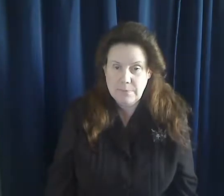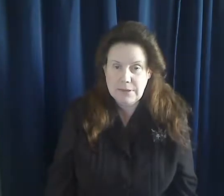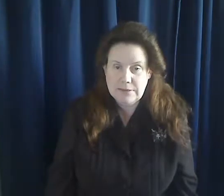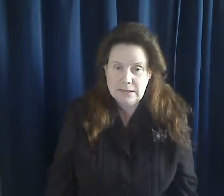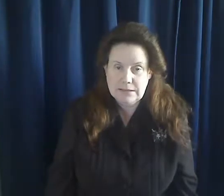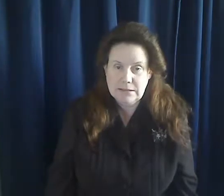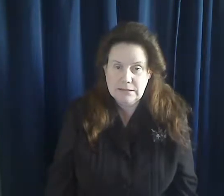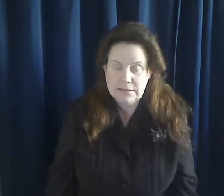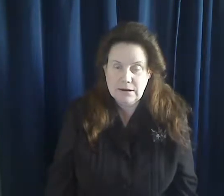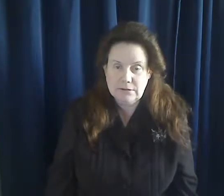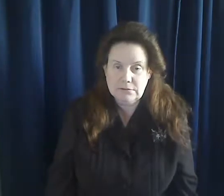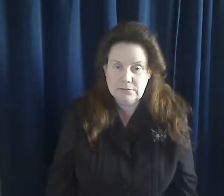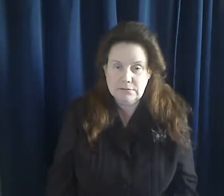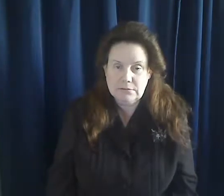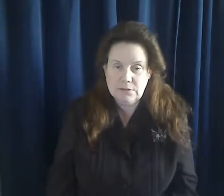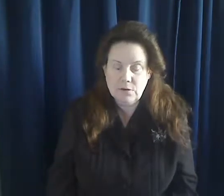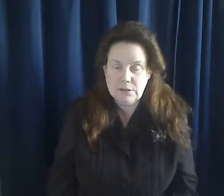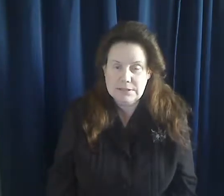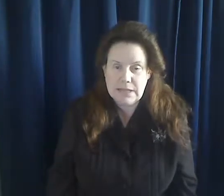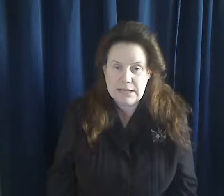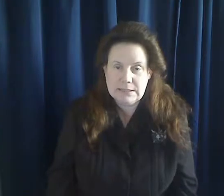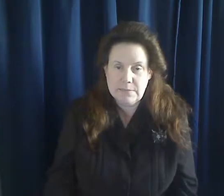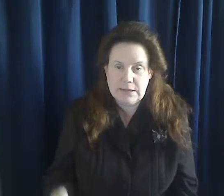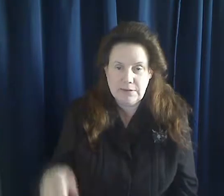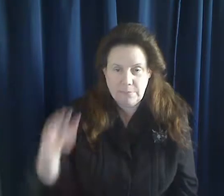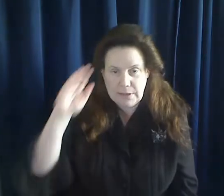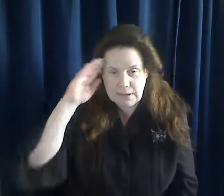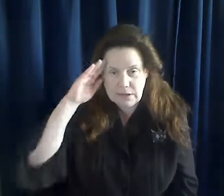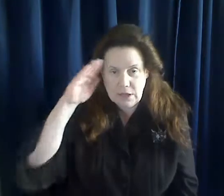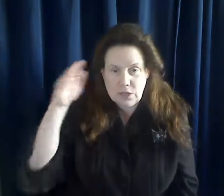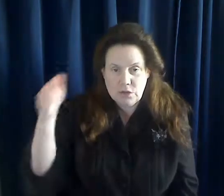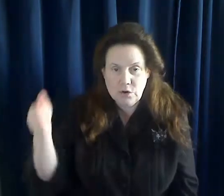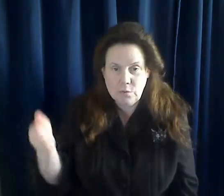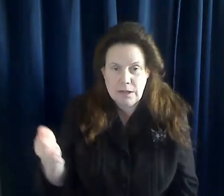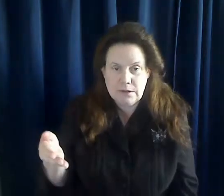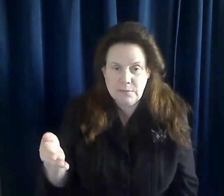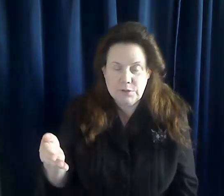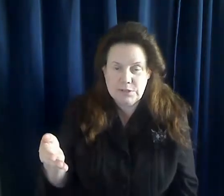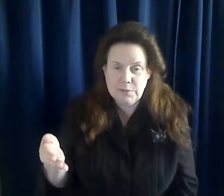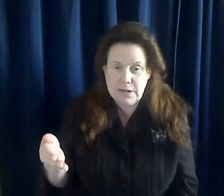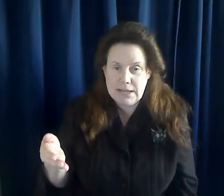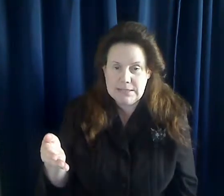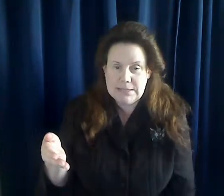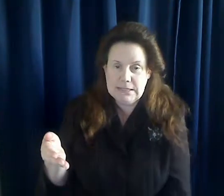and then their local signs might have been you're welcome, which is what I see